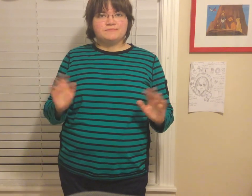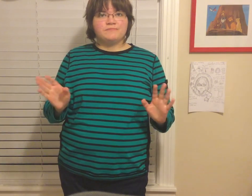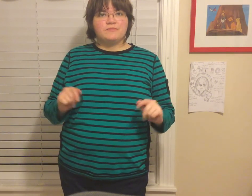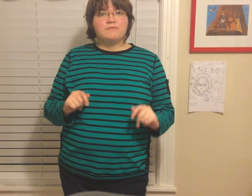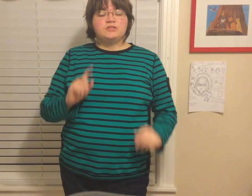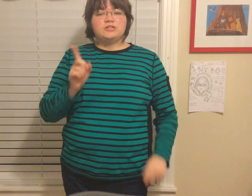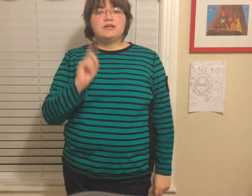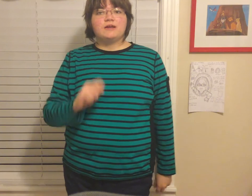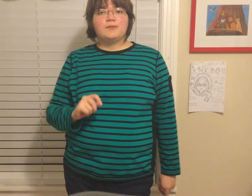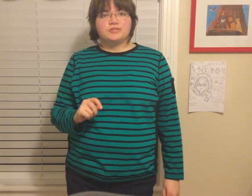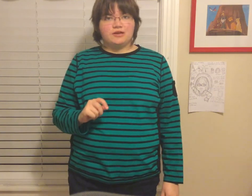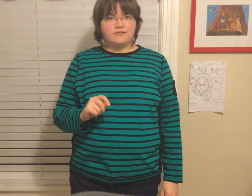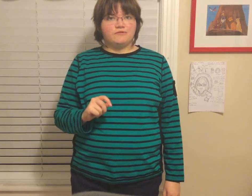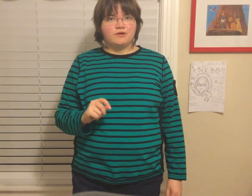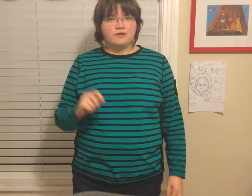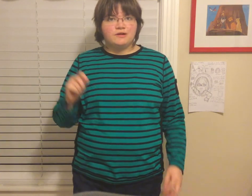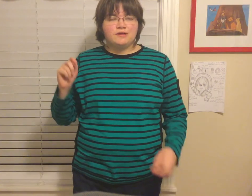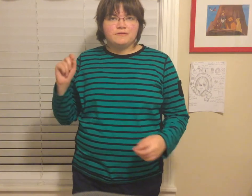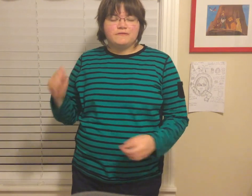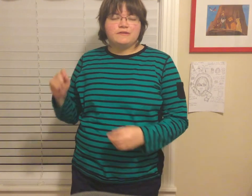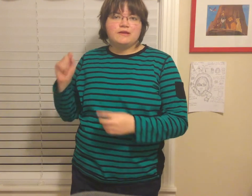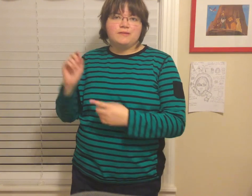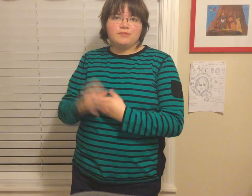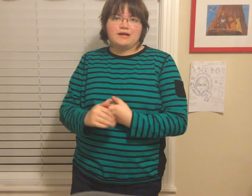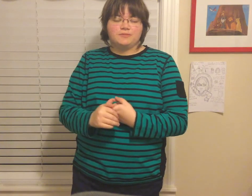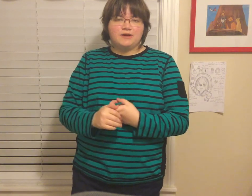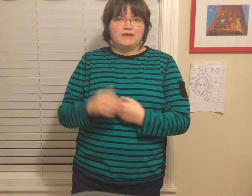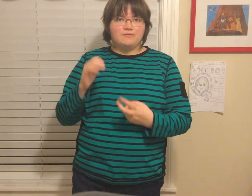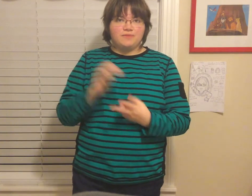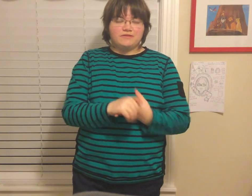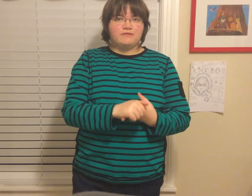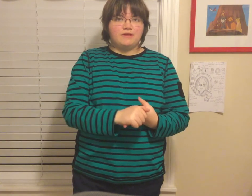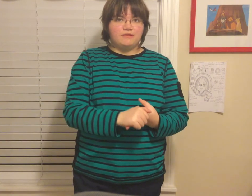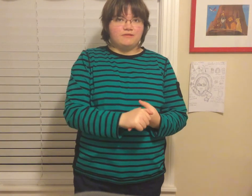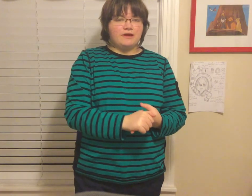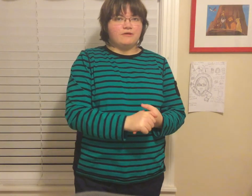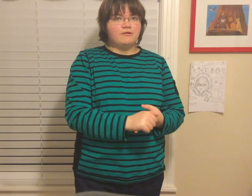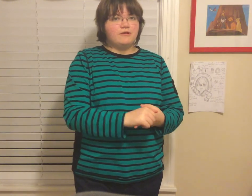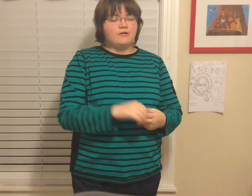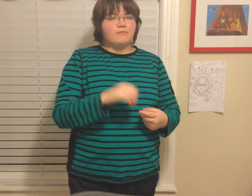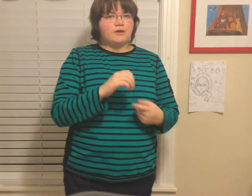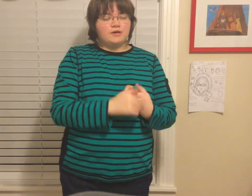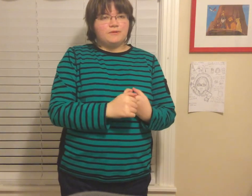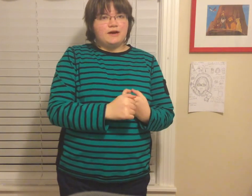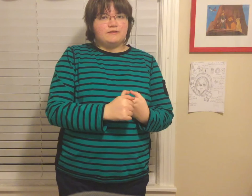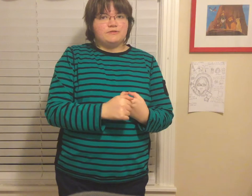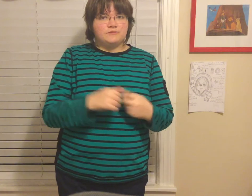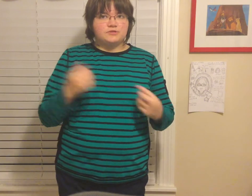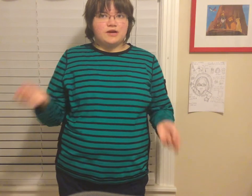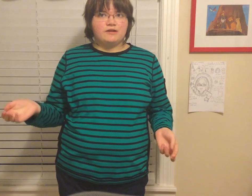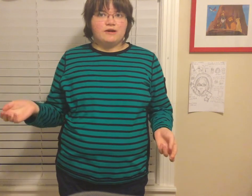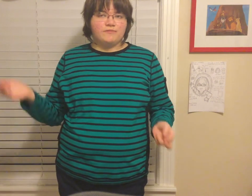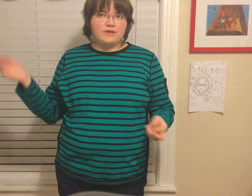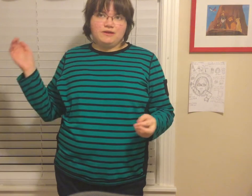which she did get a couple shoutouts for, specifically in Black Enterprise and Business Insider, where in Enterprise, she was shouted out for being